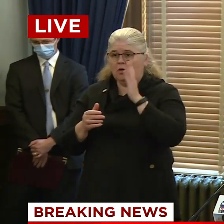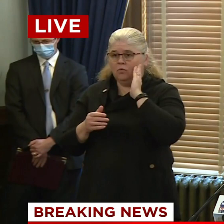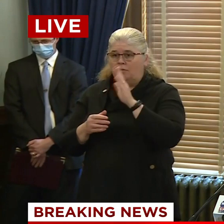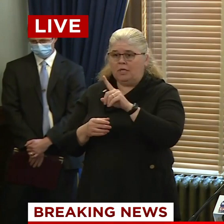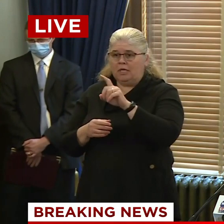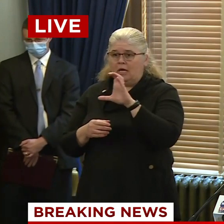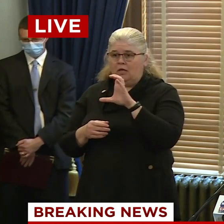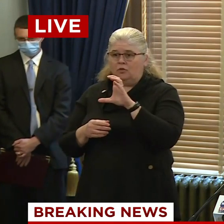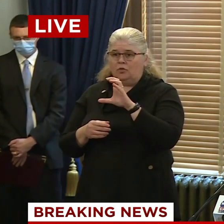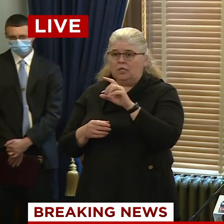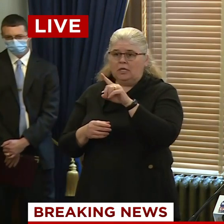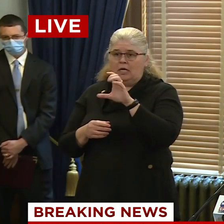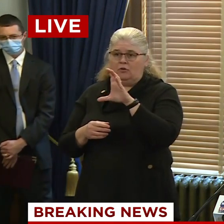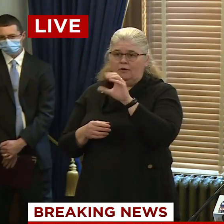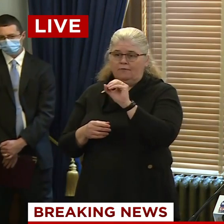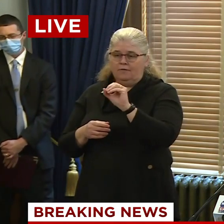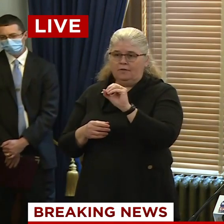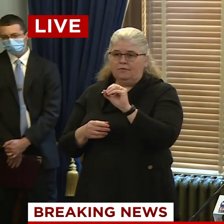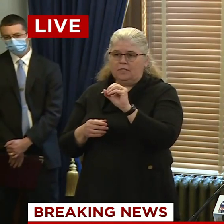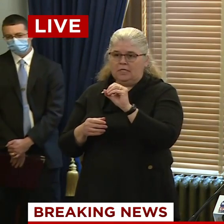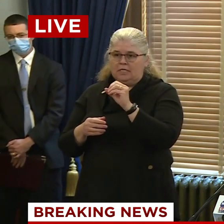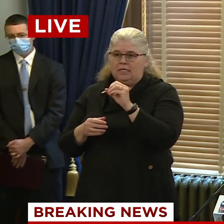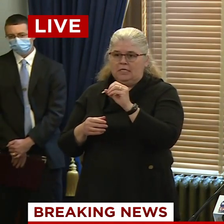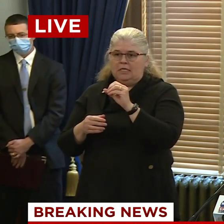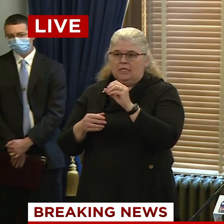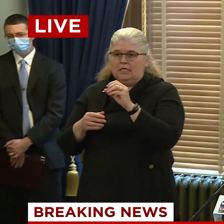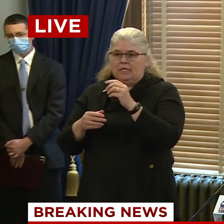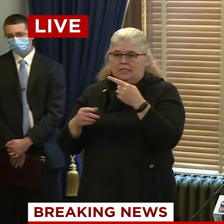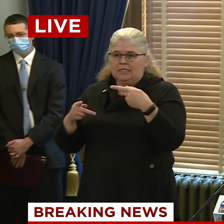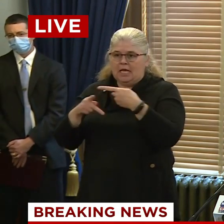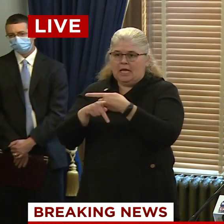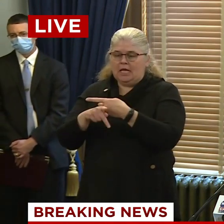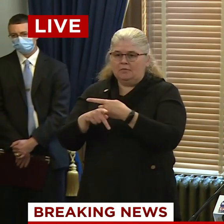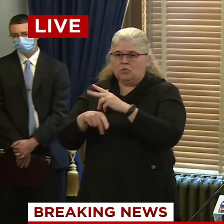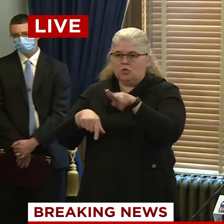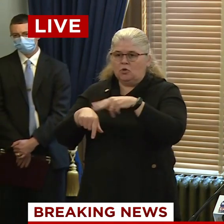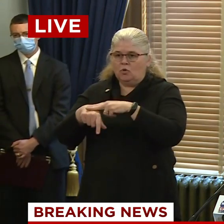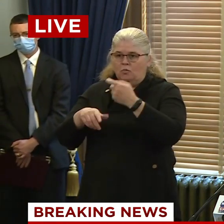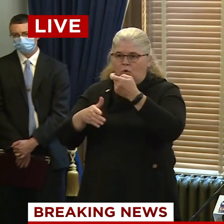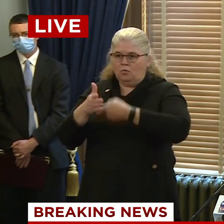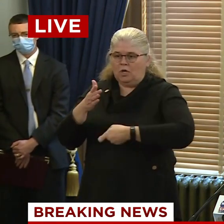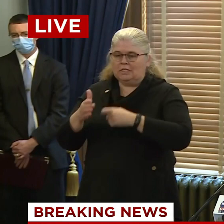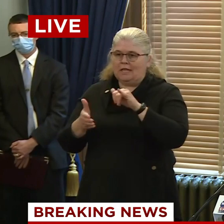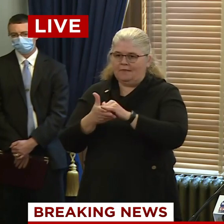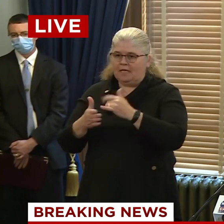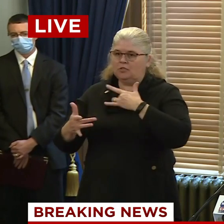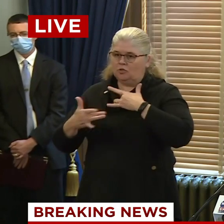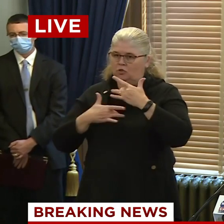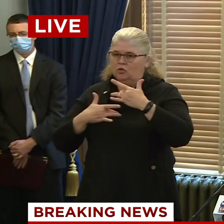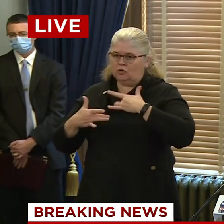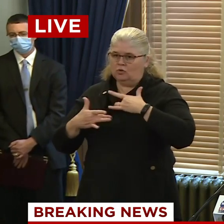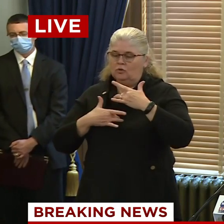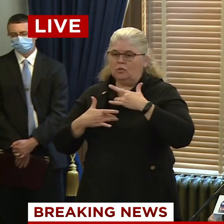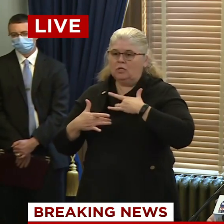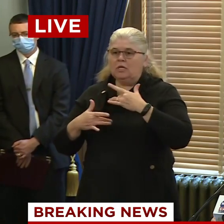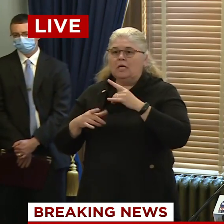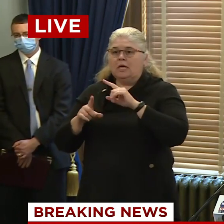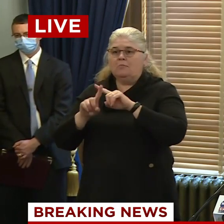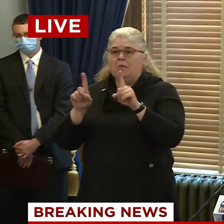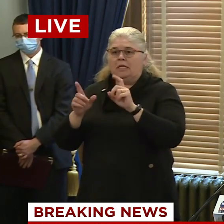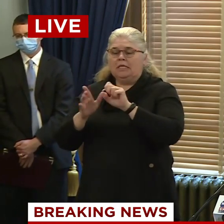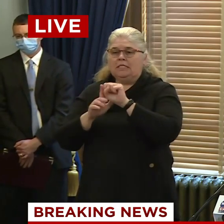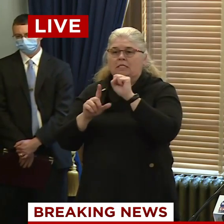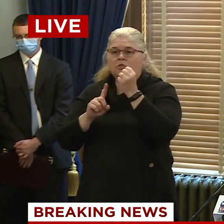150, 200 times the normal wholesale price of gas. And so that is obviously a concern. But the situation has